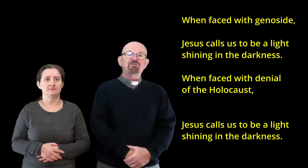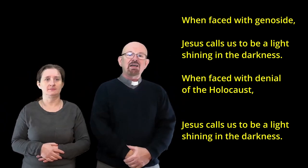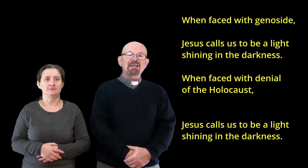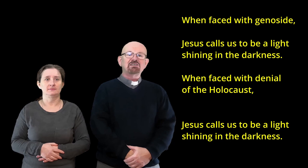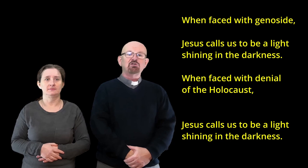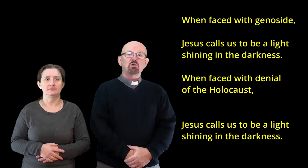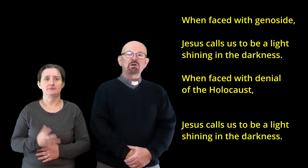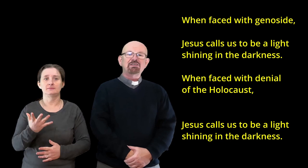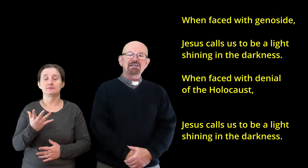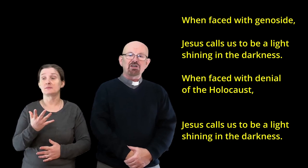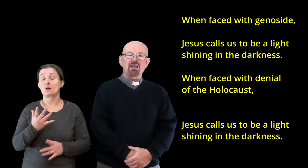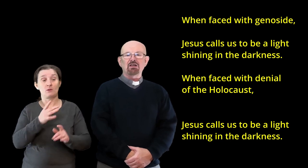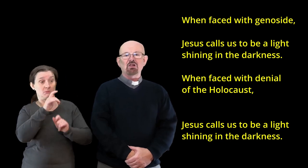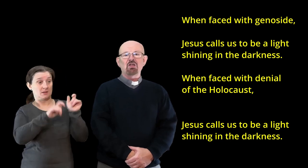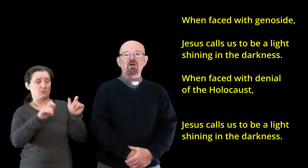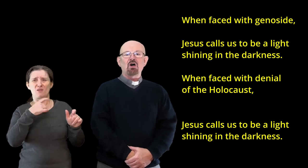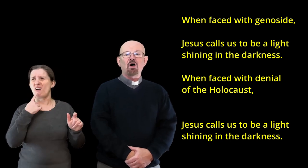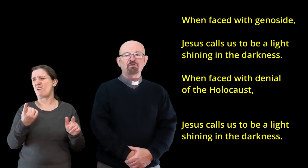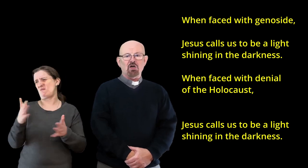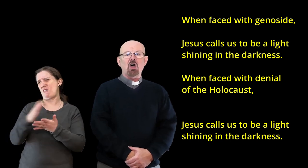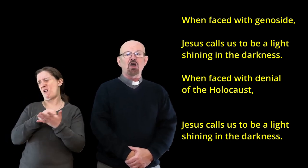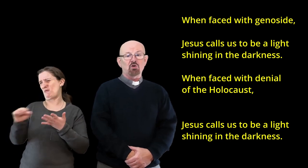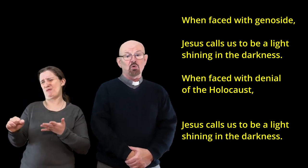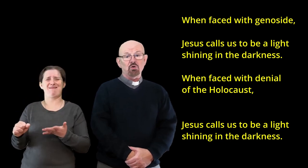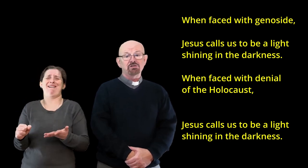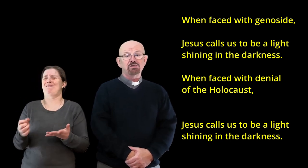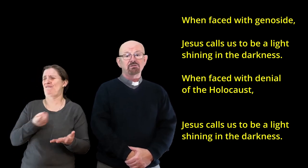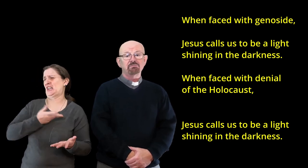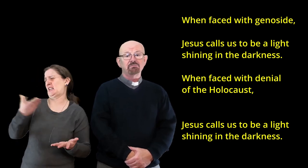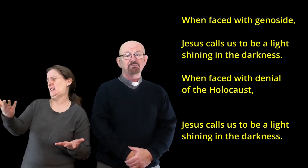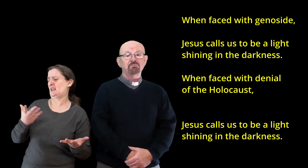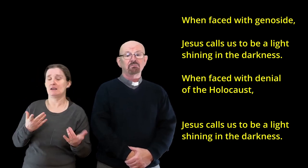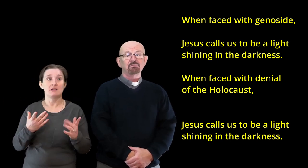When faced with denial of the Holocaust,